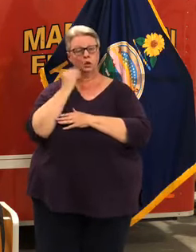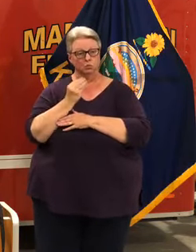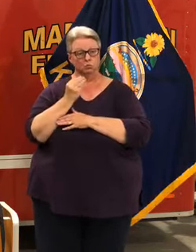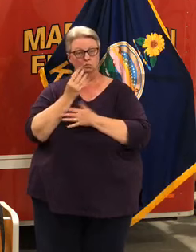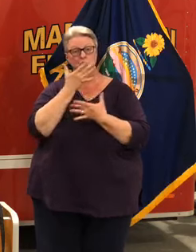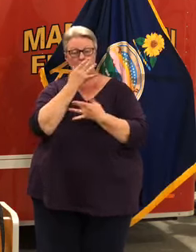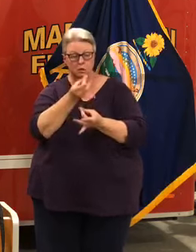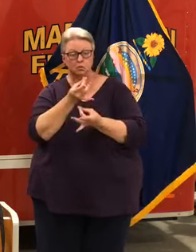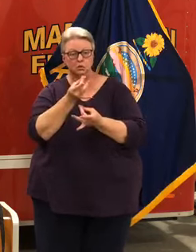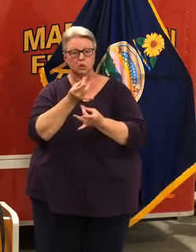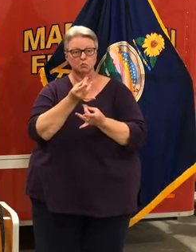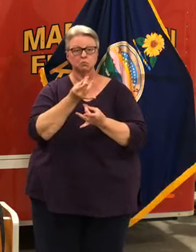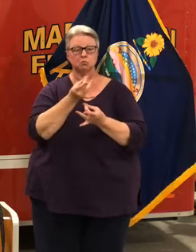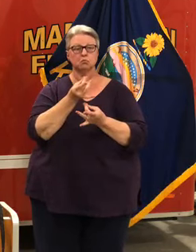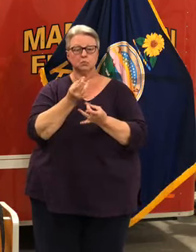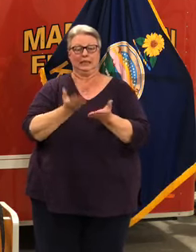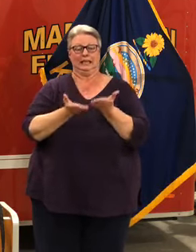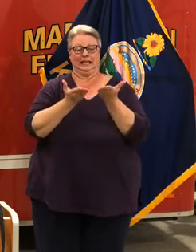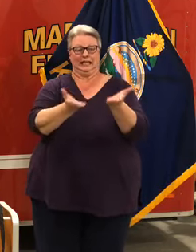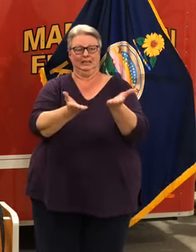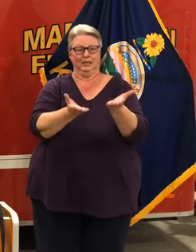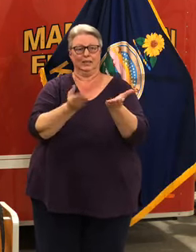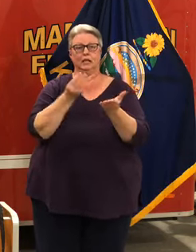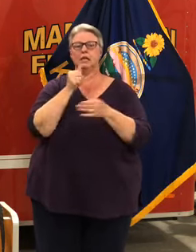donations, please call